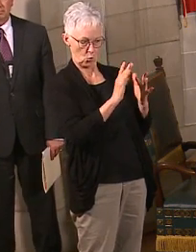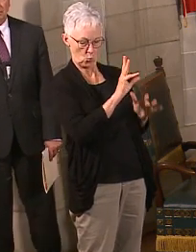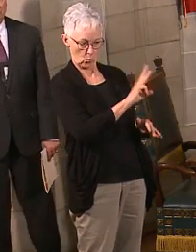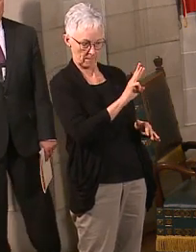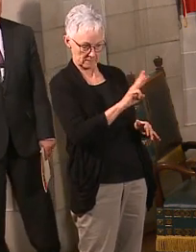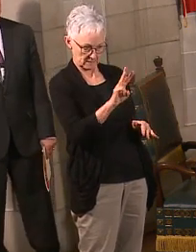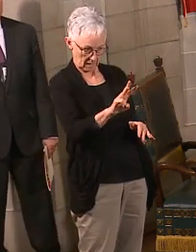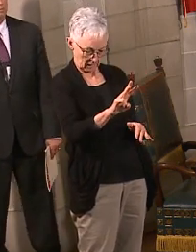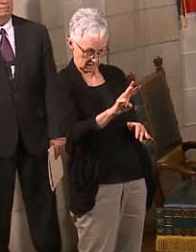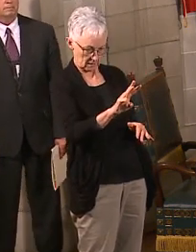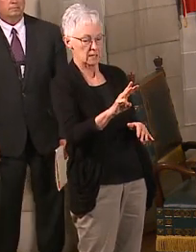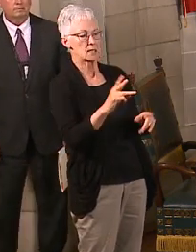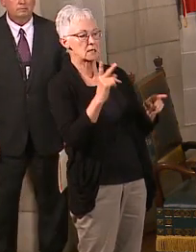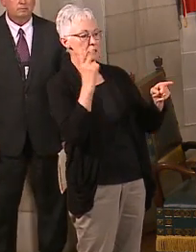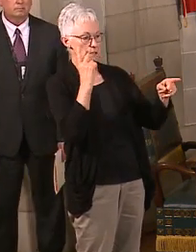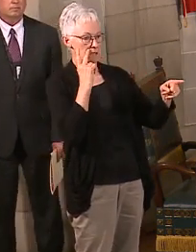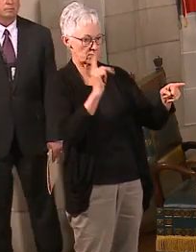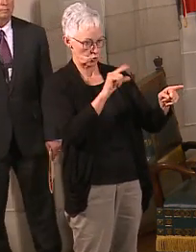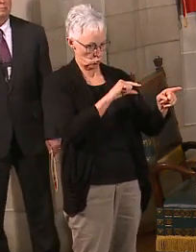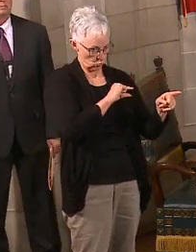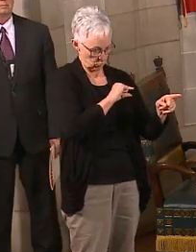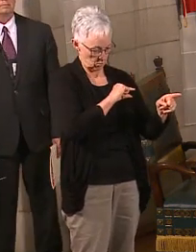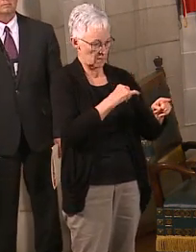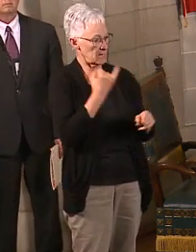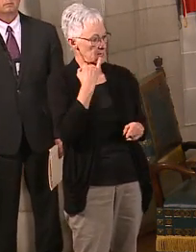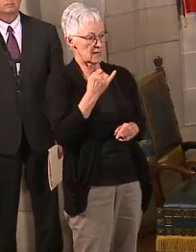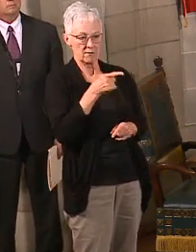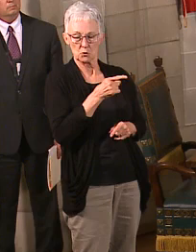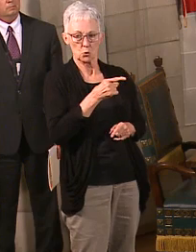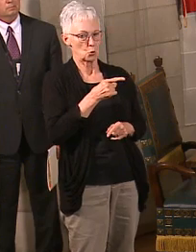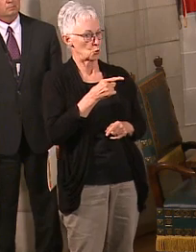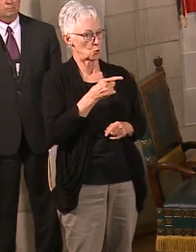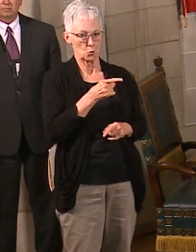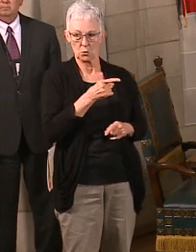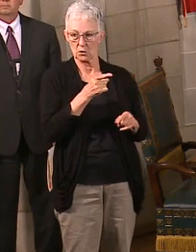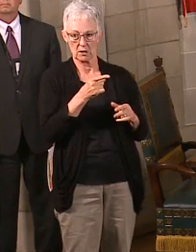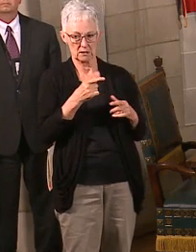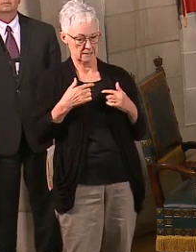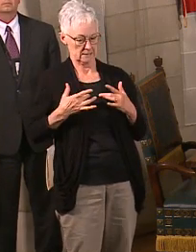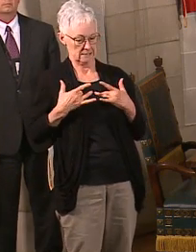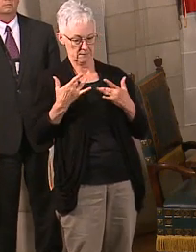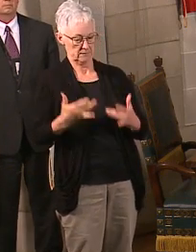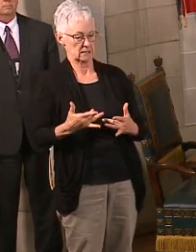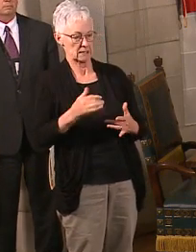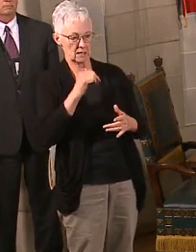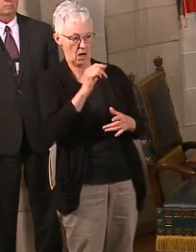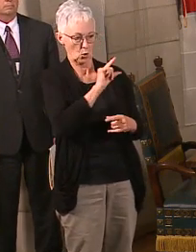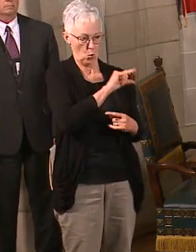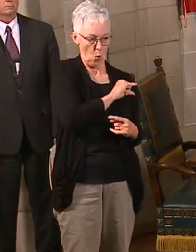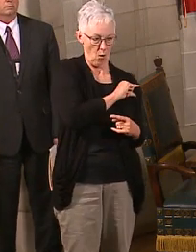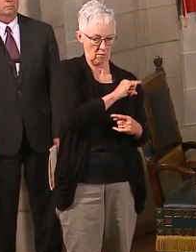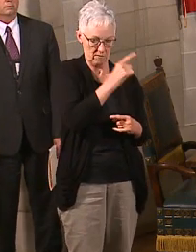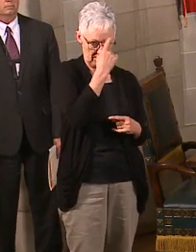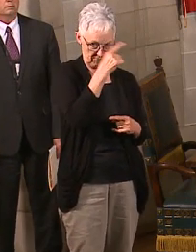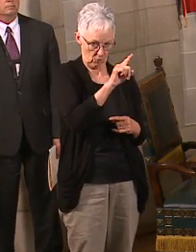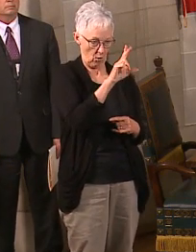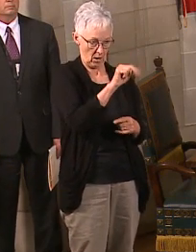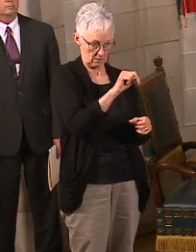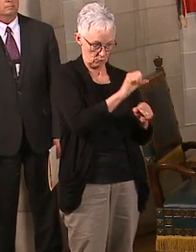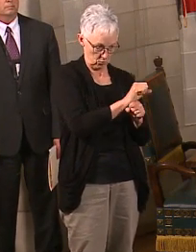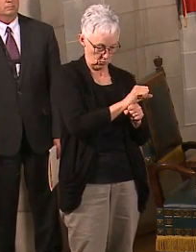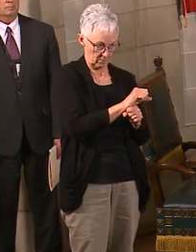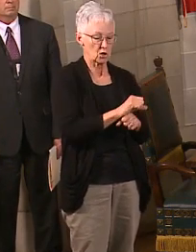though, if you've not typically been able to access the unemployment program, you have to go through the unemployment application,